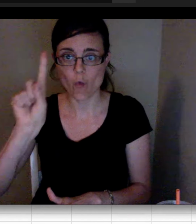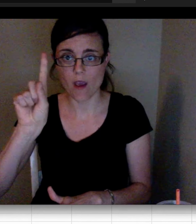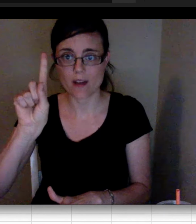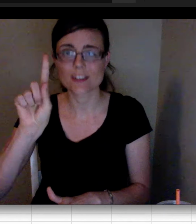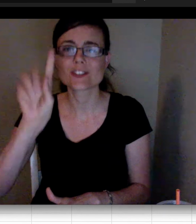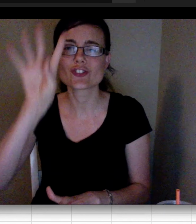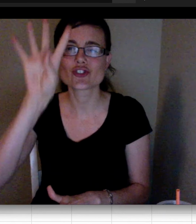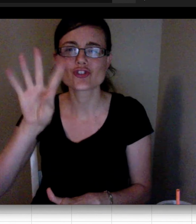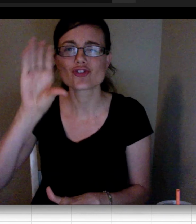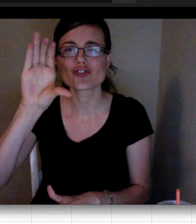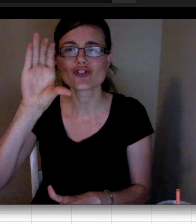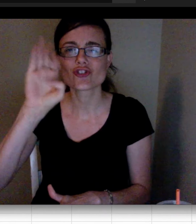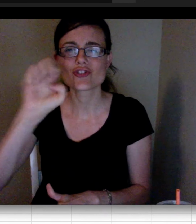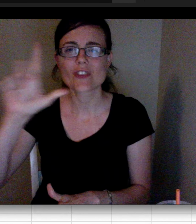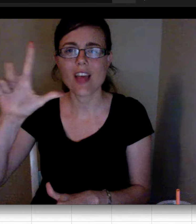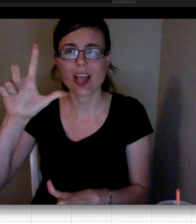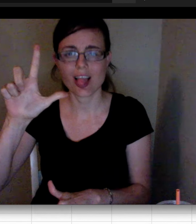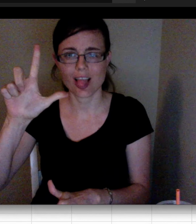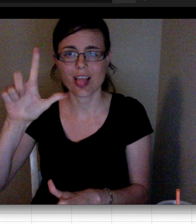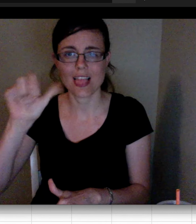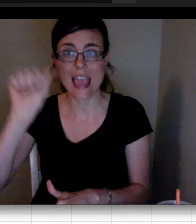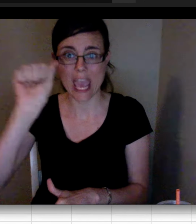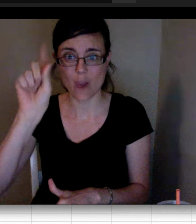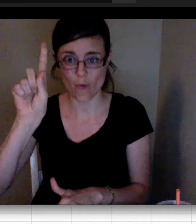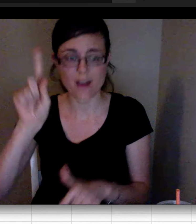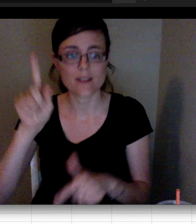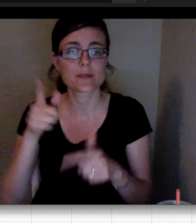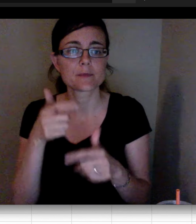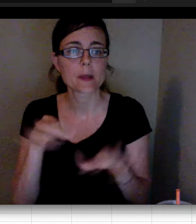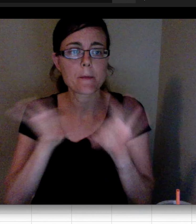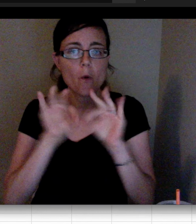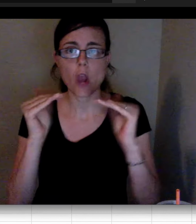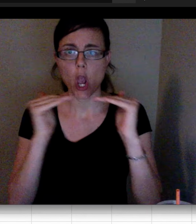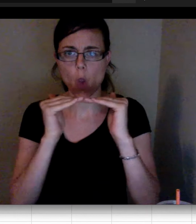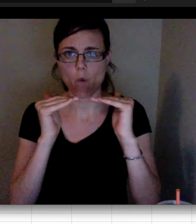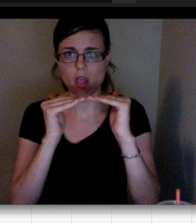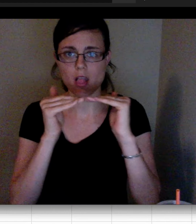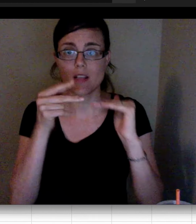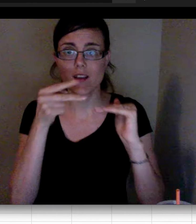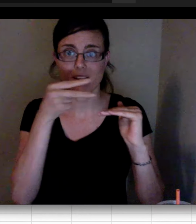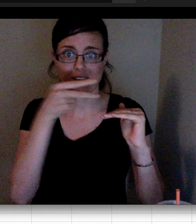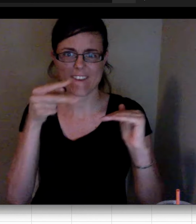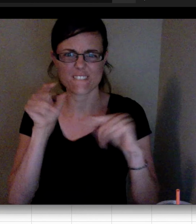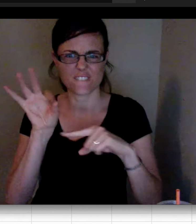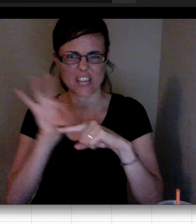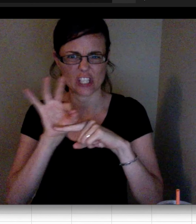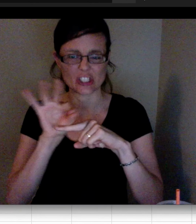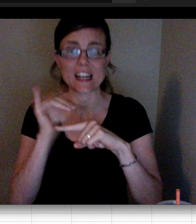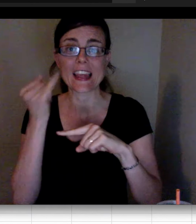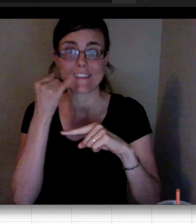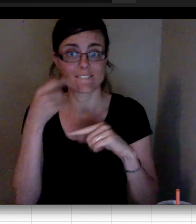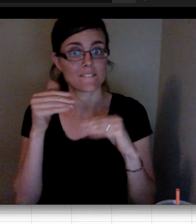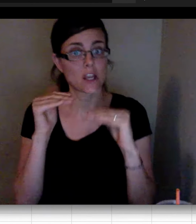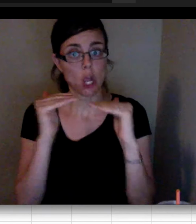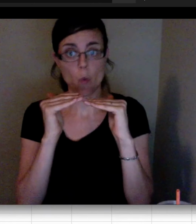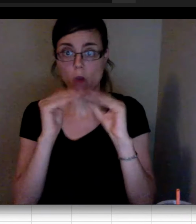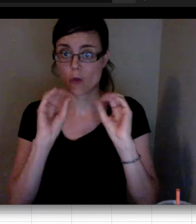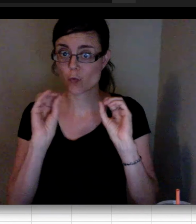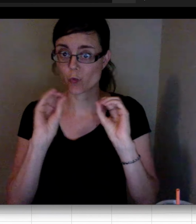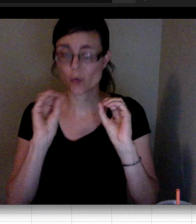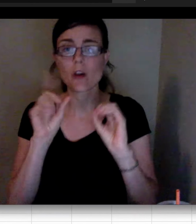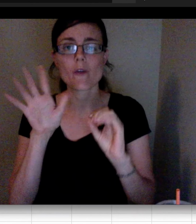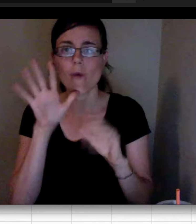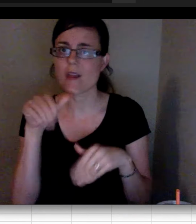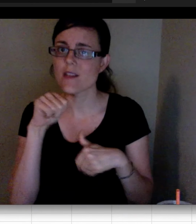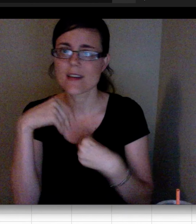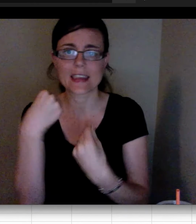it's step 12. It says follow A1, which is cell A1. Use the equal sign